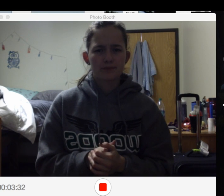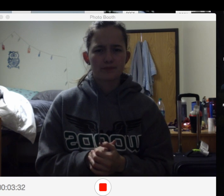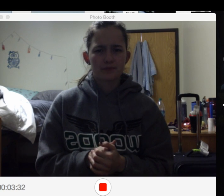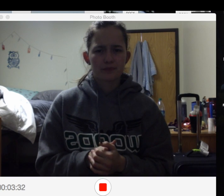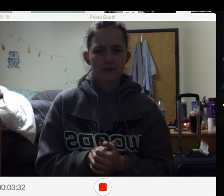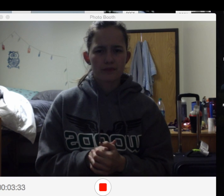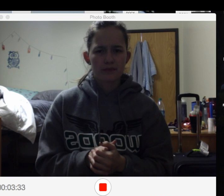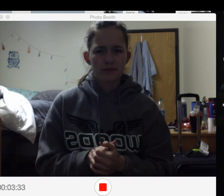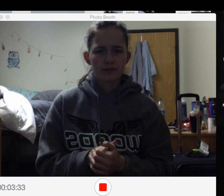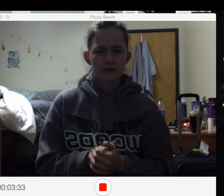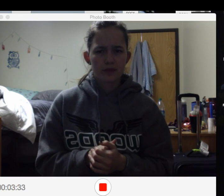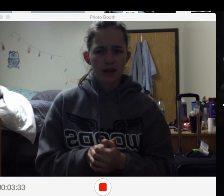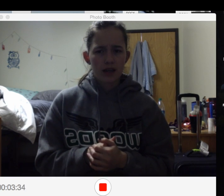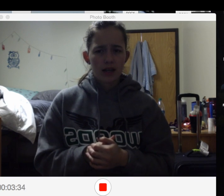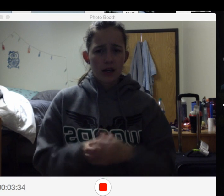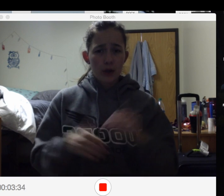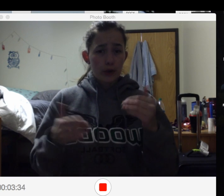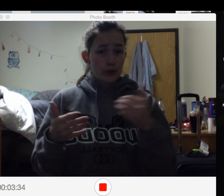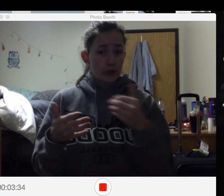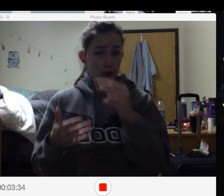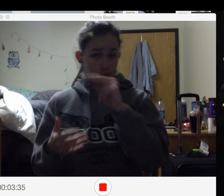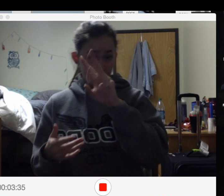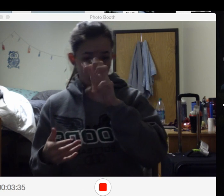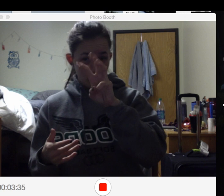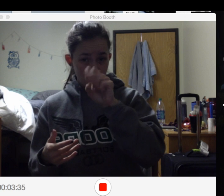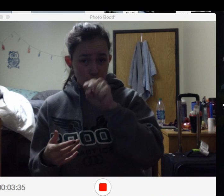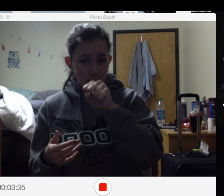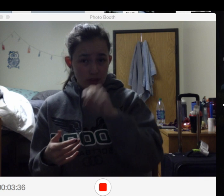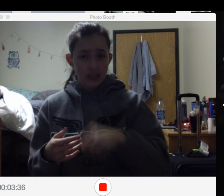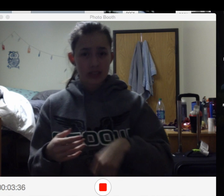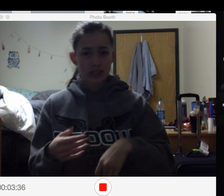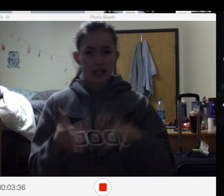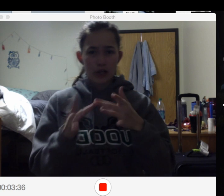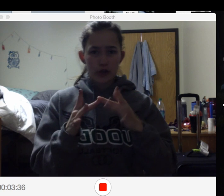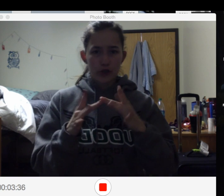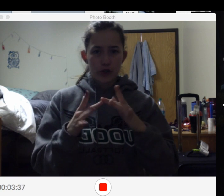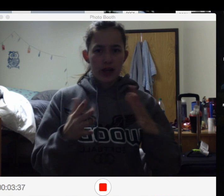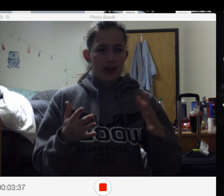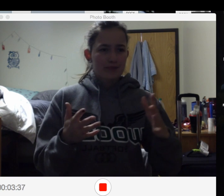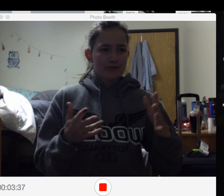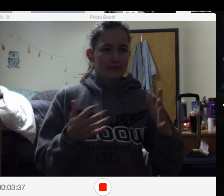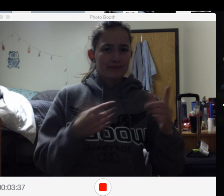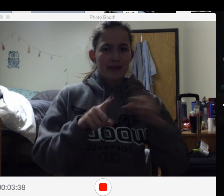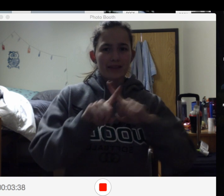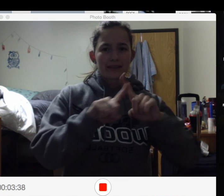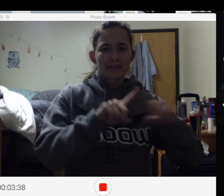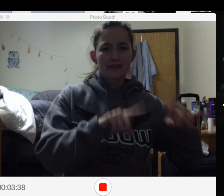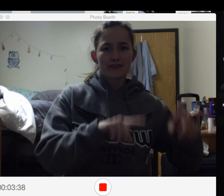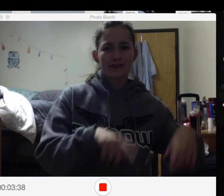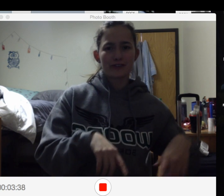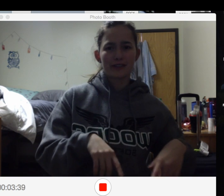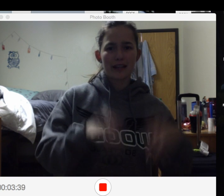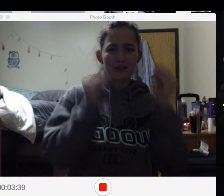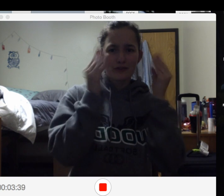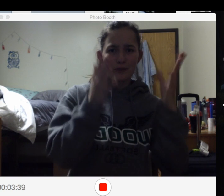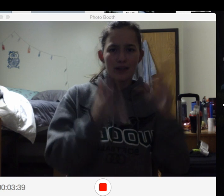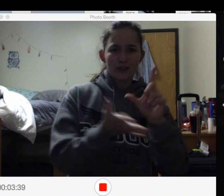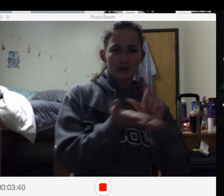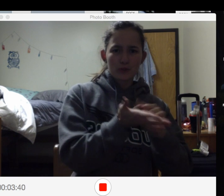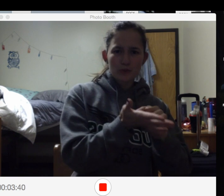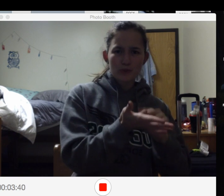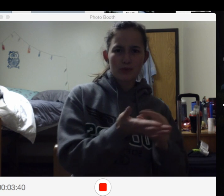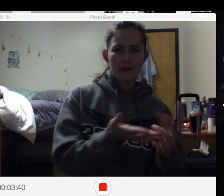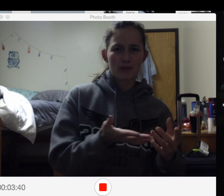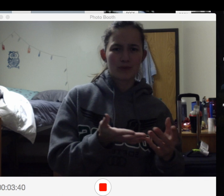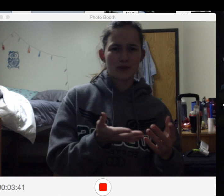internet, is now personalized. Different people get different things. Huffington Post, Washington Post, New York Times, all flirting